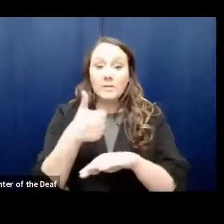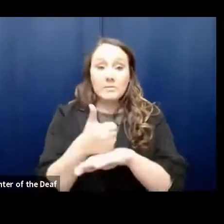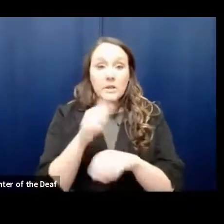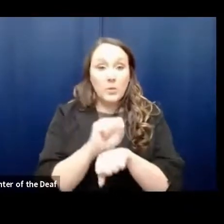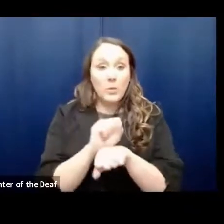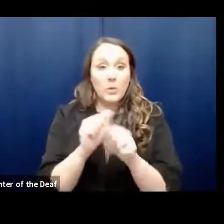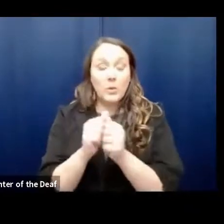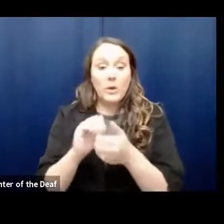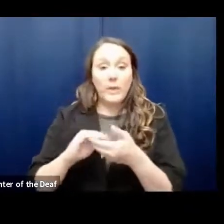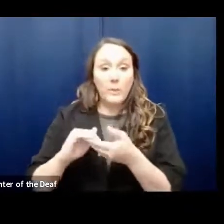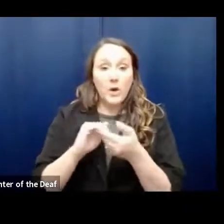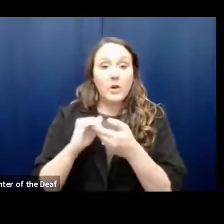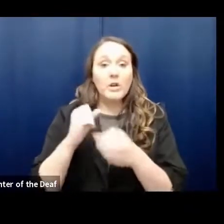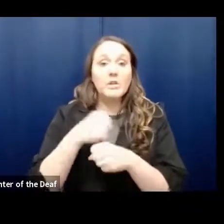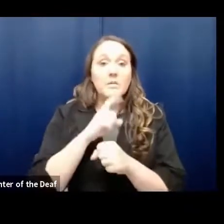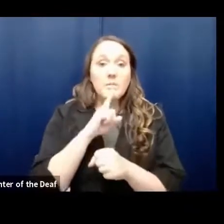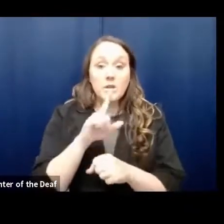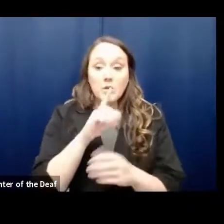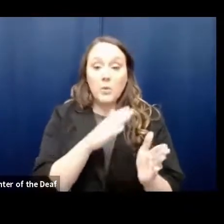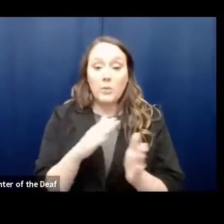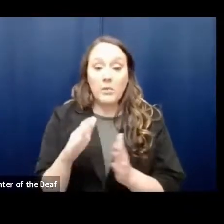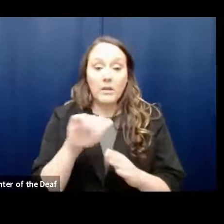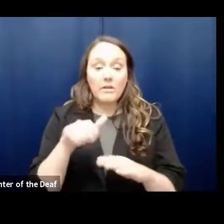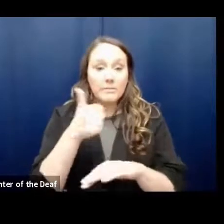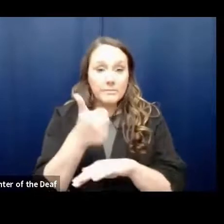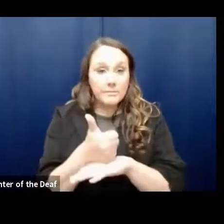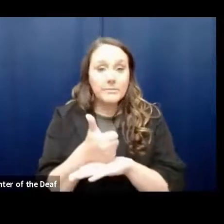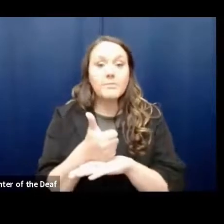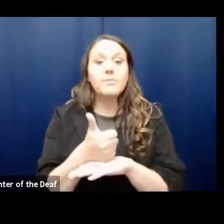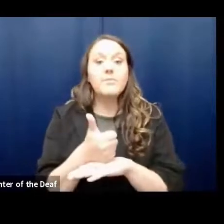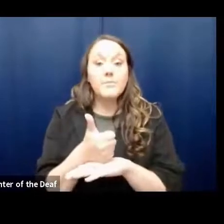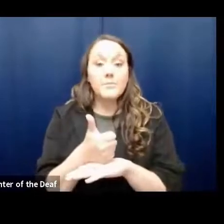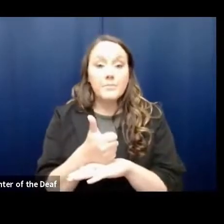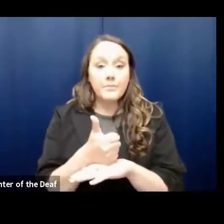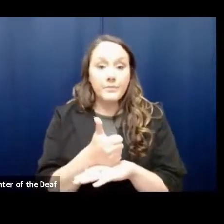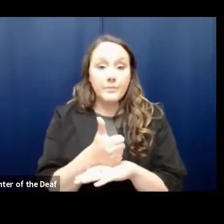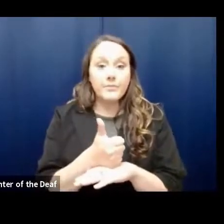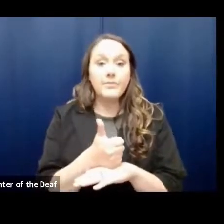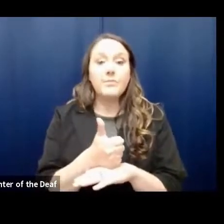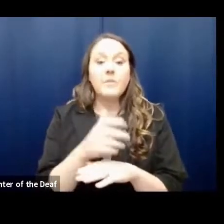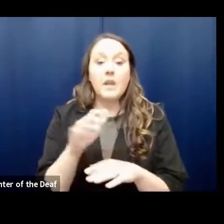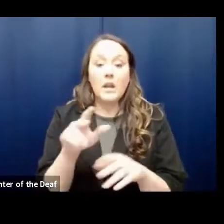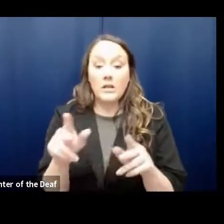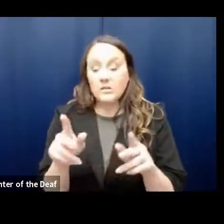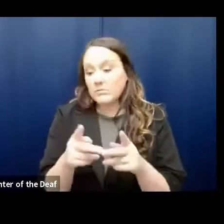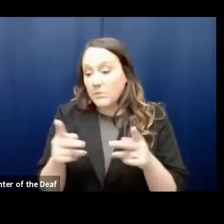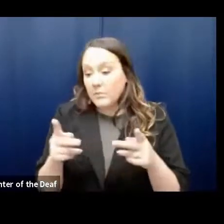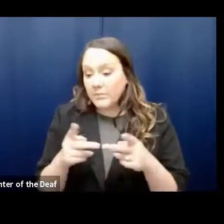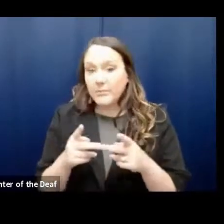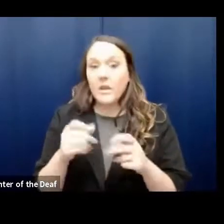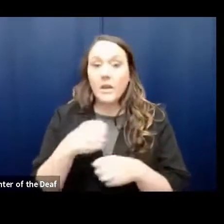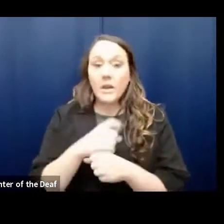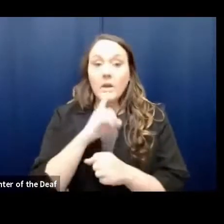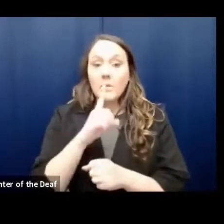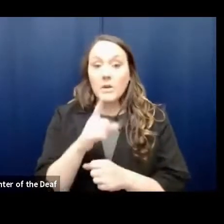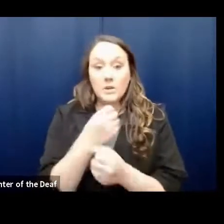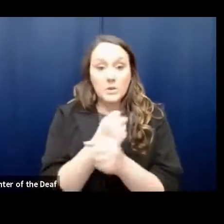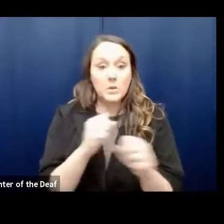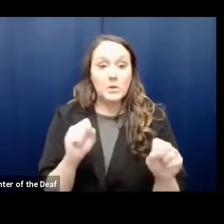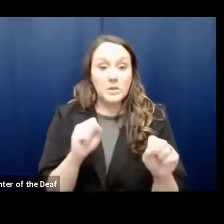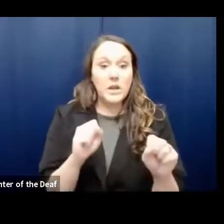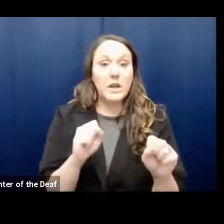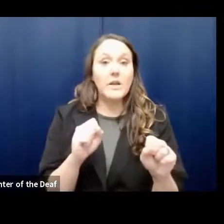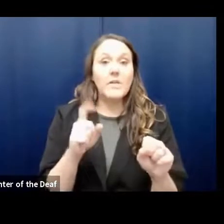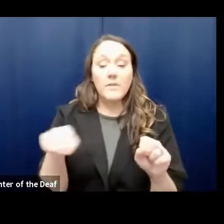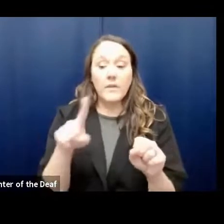also secure our vaccine distribution plans and our vaccine distribution locations and make sure that they're safe for the folks that are